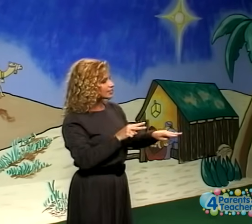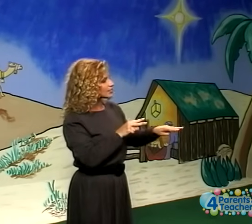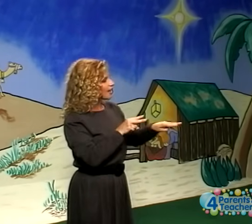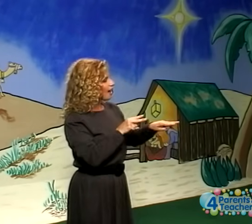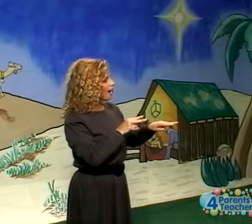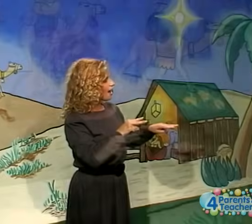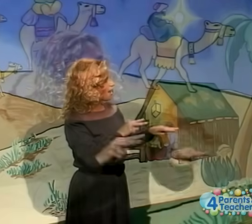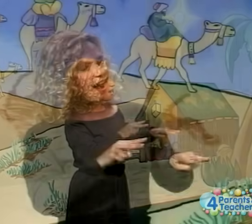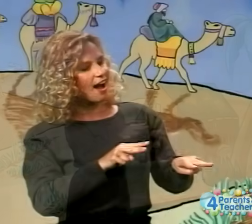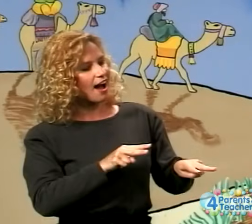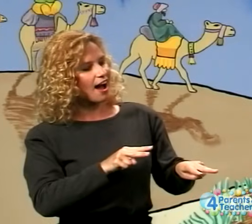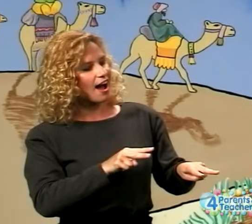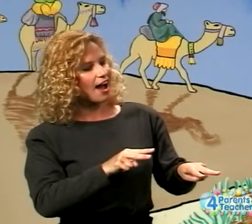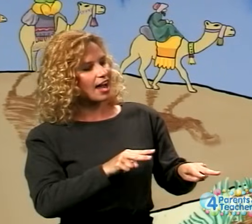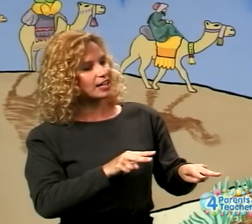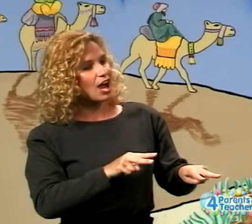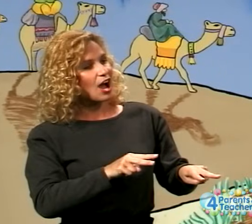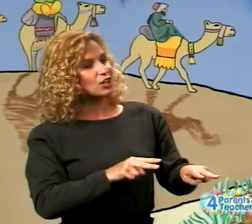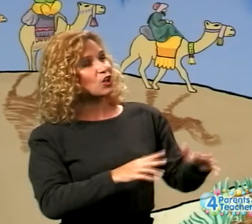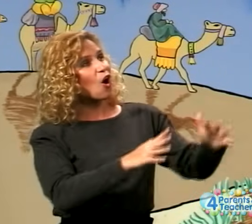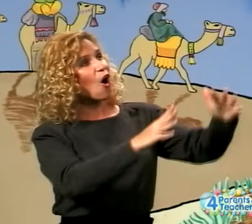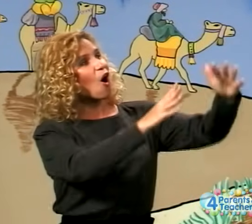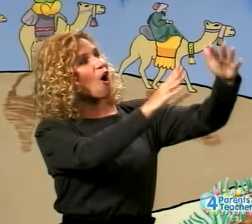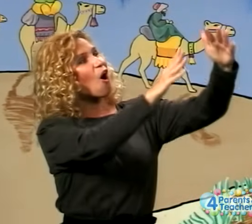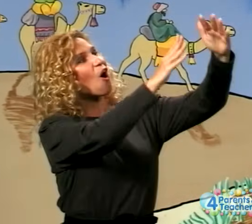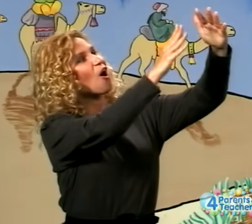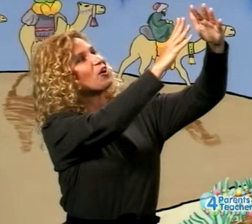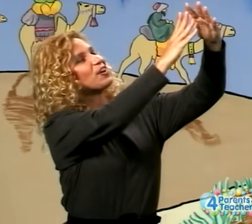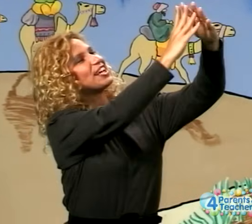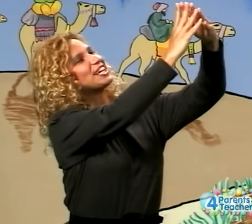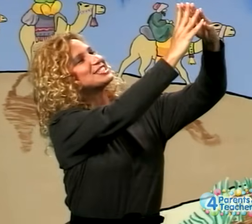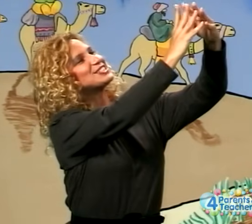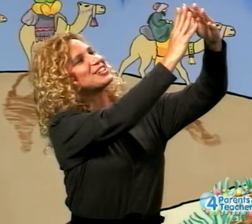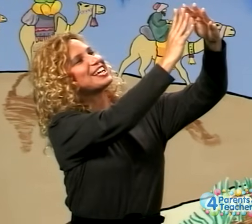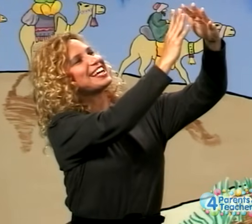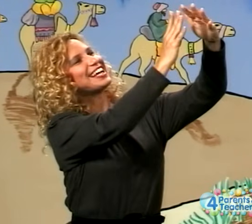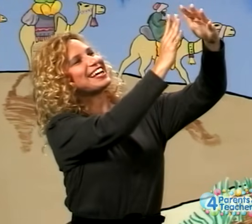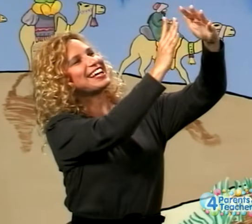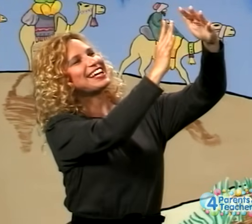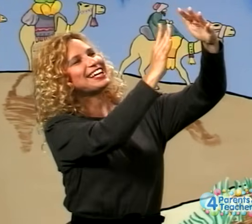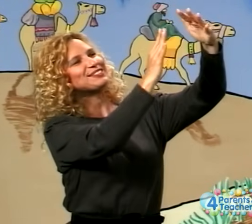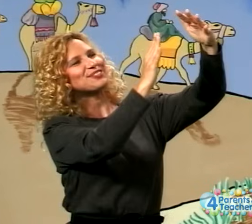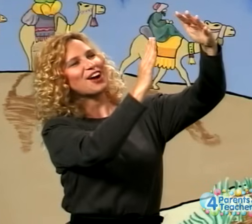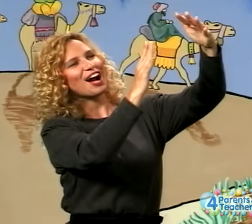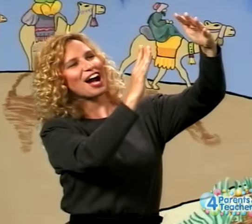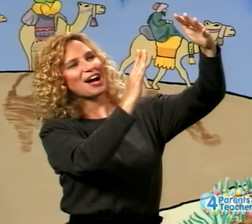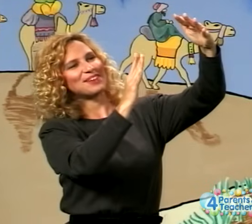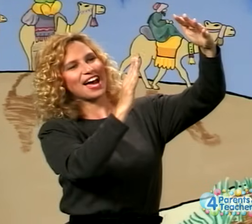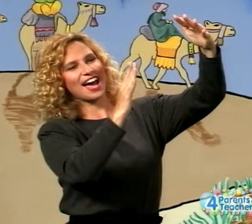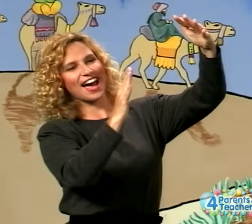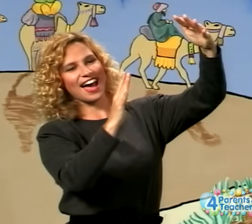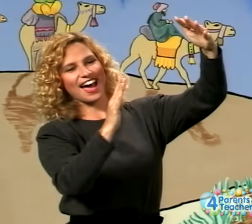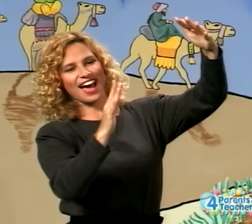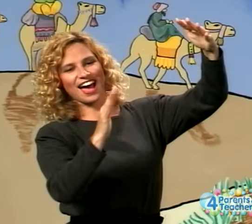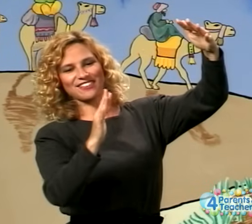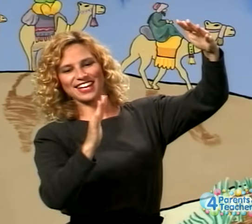sight Glory streams from heaven